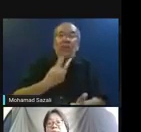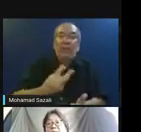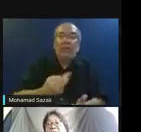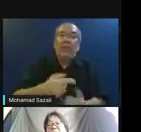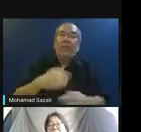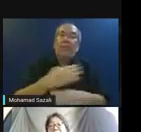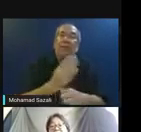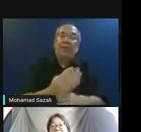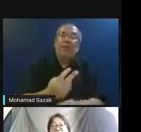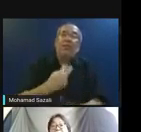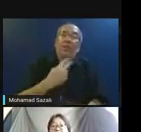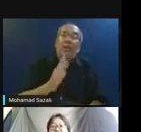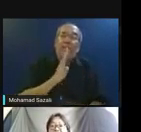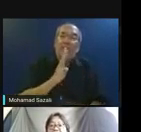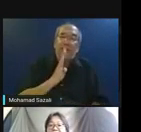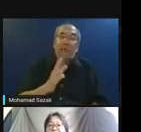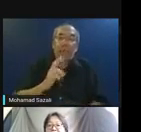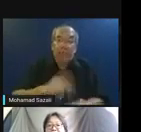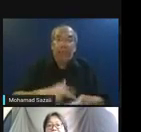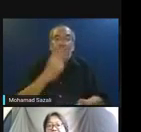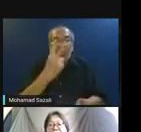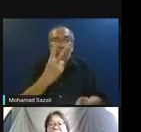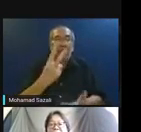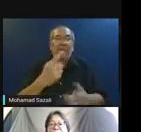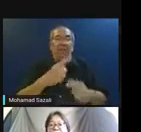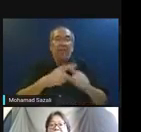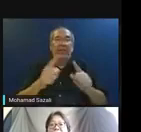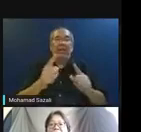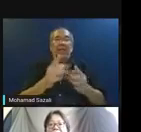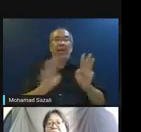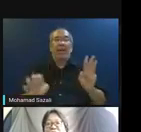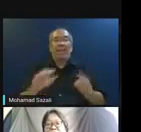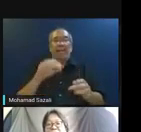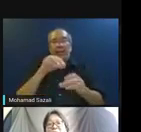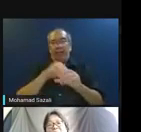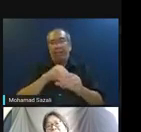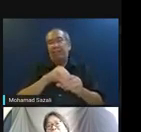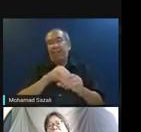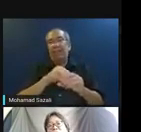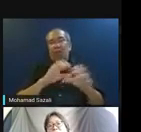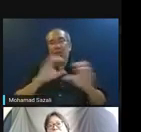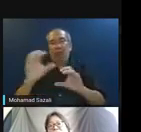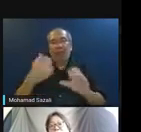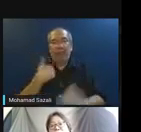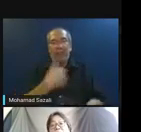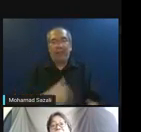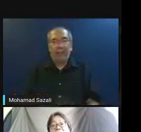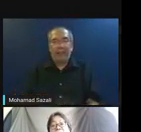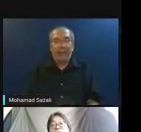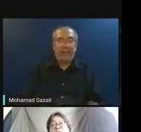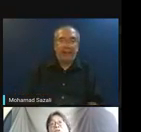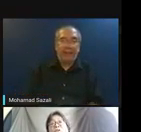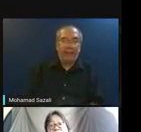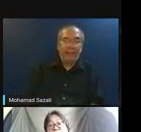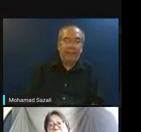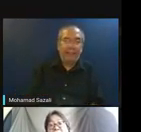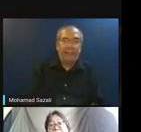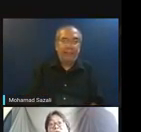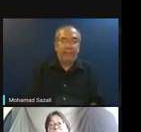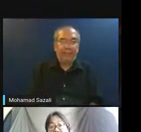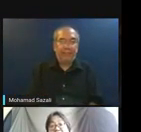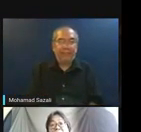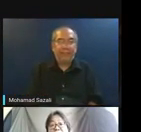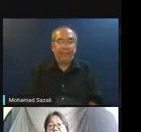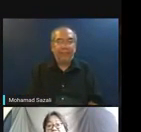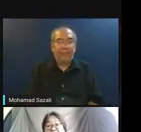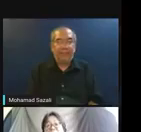So basically, it's like if I'm mad, I'm angry, I'm scolding in sign language, then my interpreter will be able to also scold you in